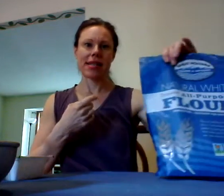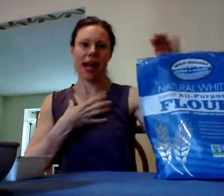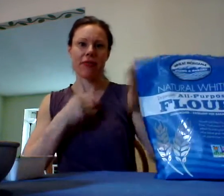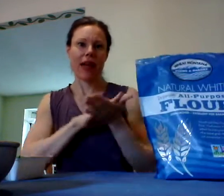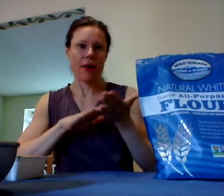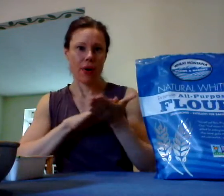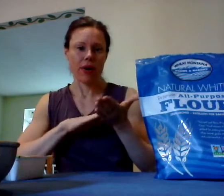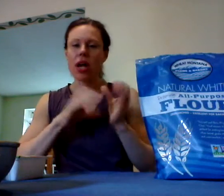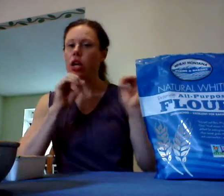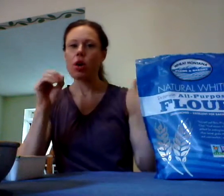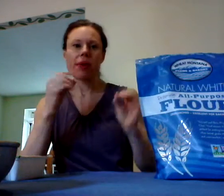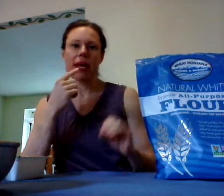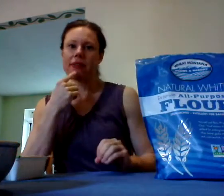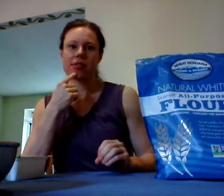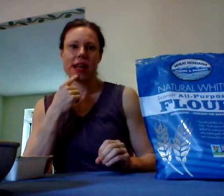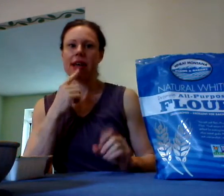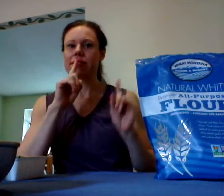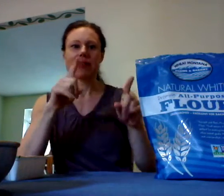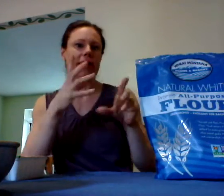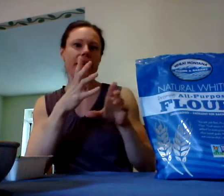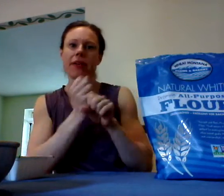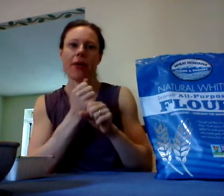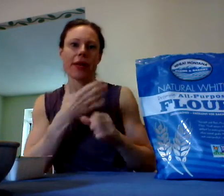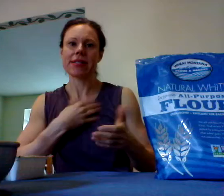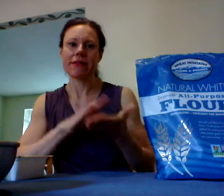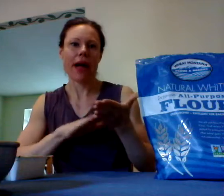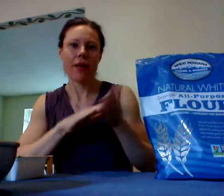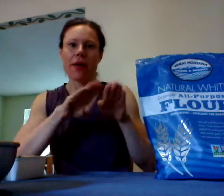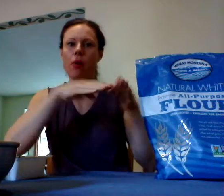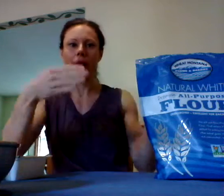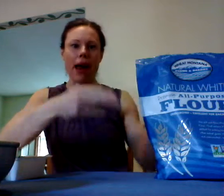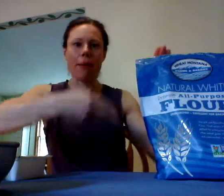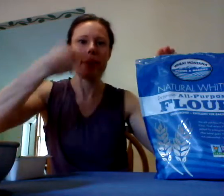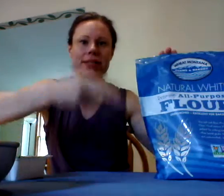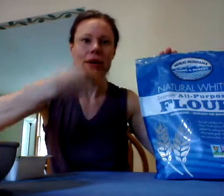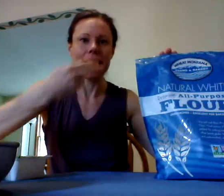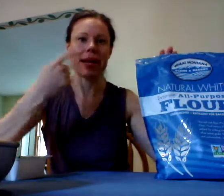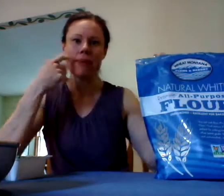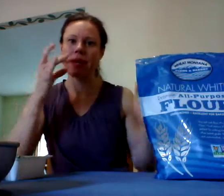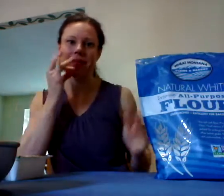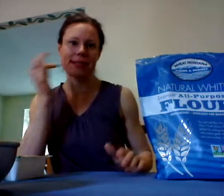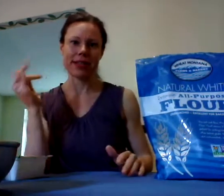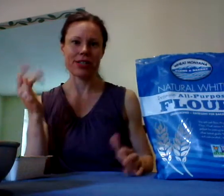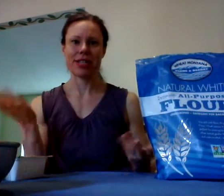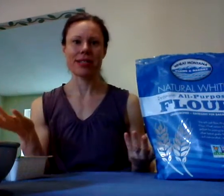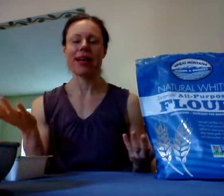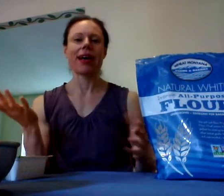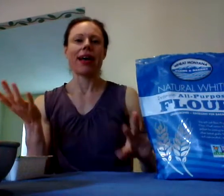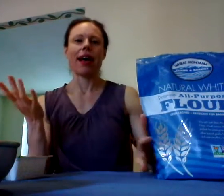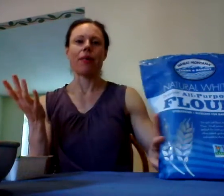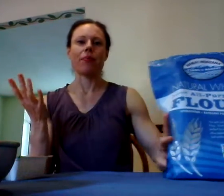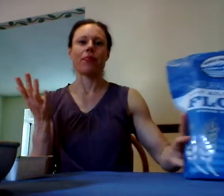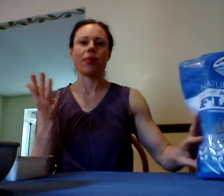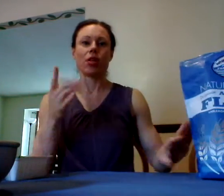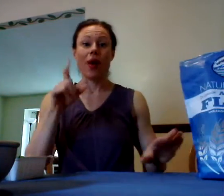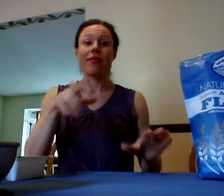sack of flour. Nobody ever says, go get some flour, open it up, and start eating it because it's delicious. Um, you have